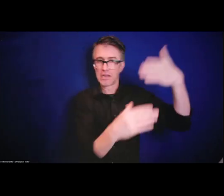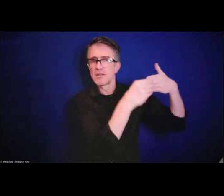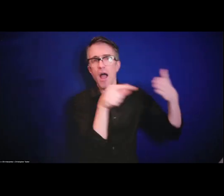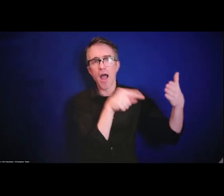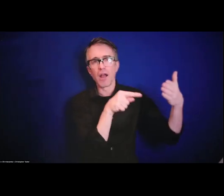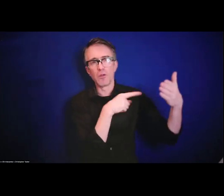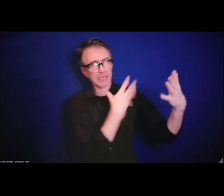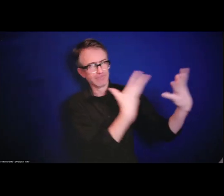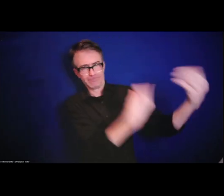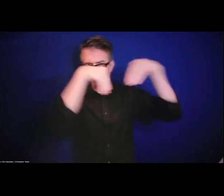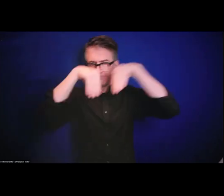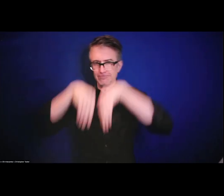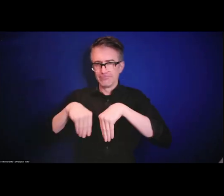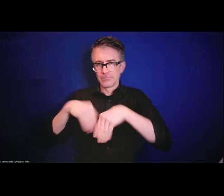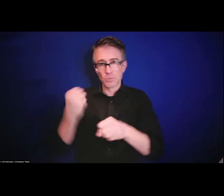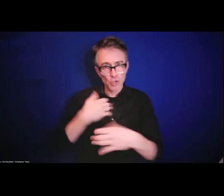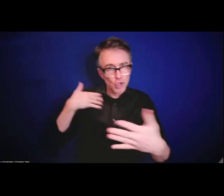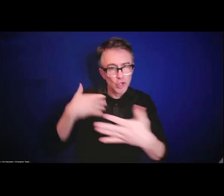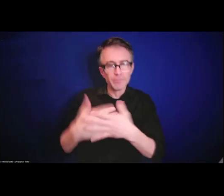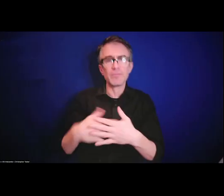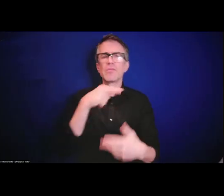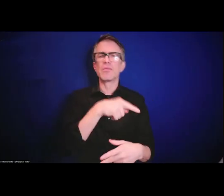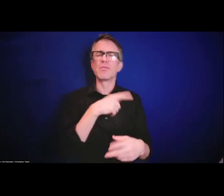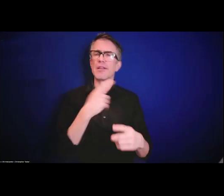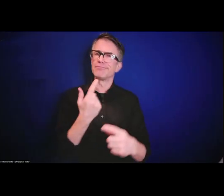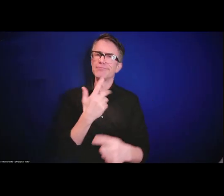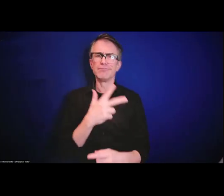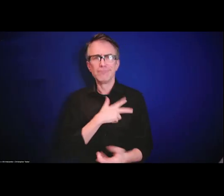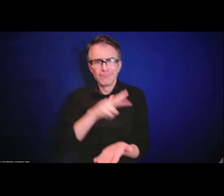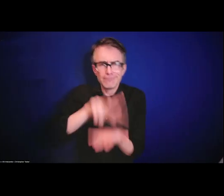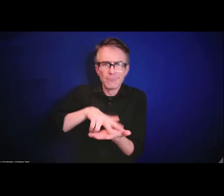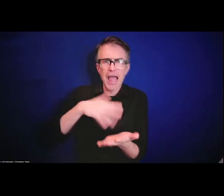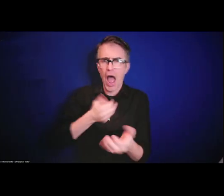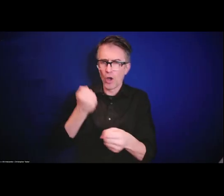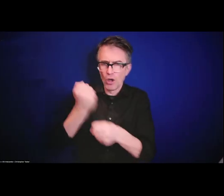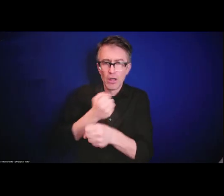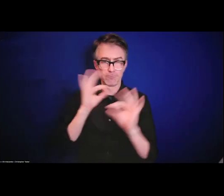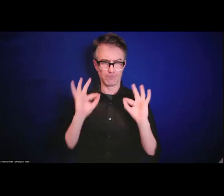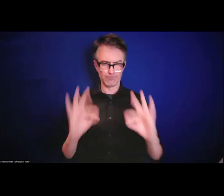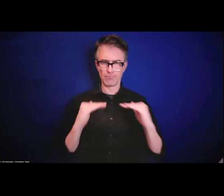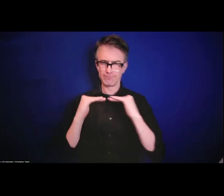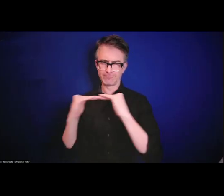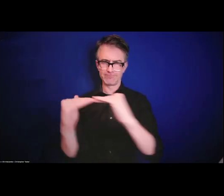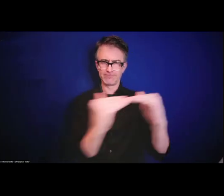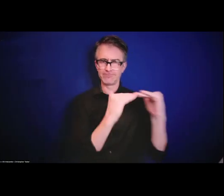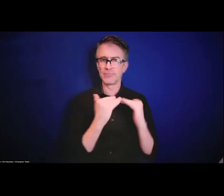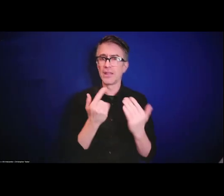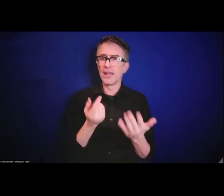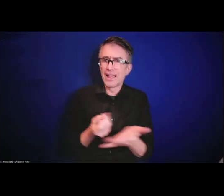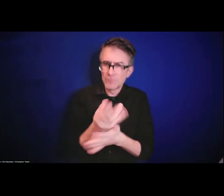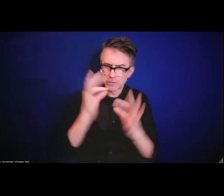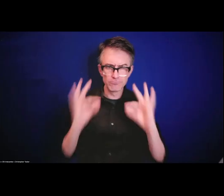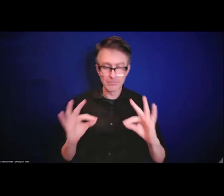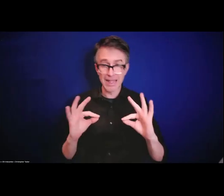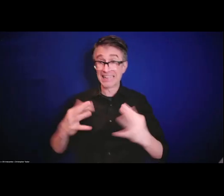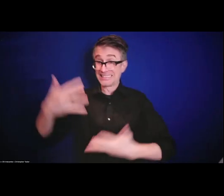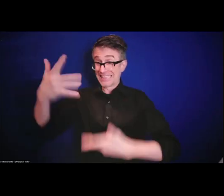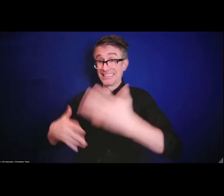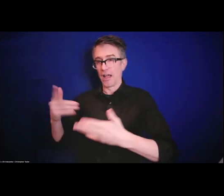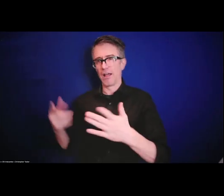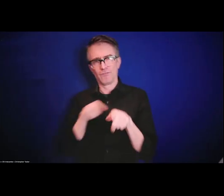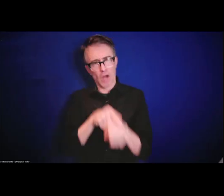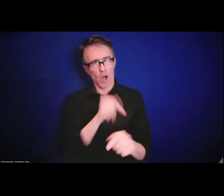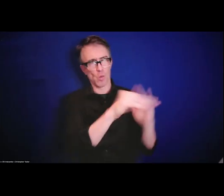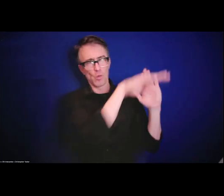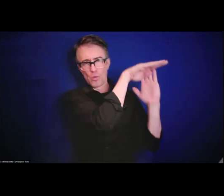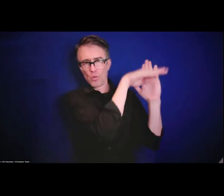different ideas and the definition of citizen data and principles. One of such resources,